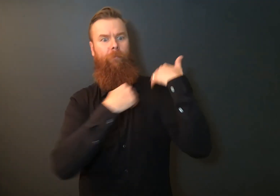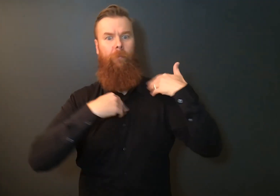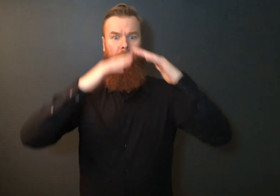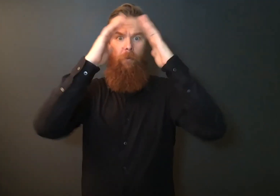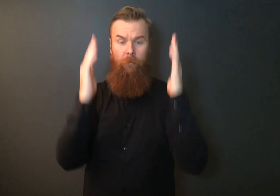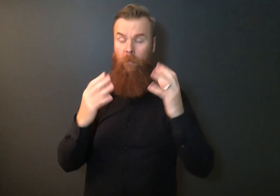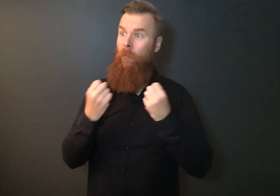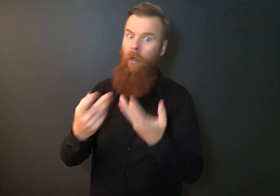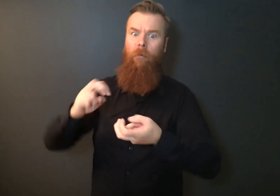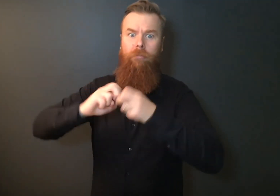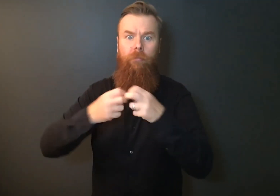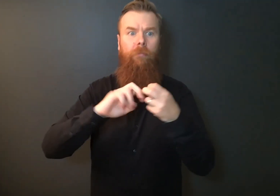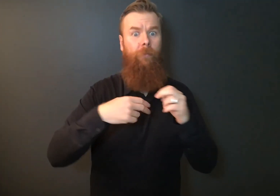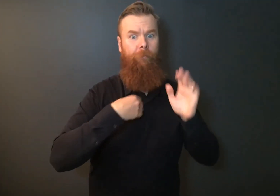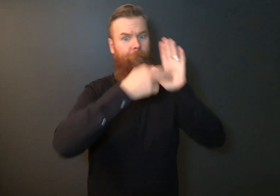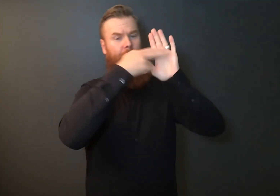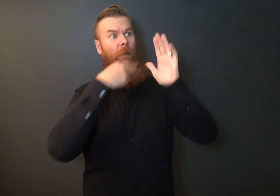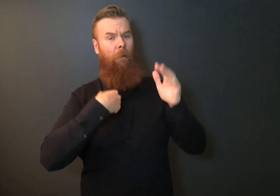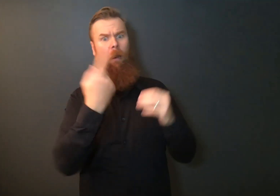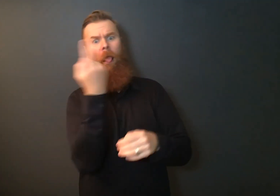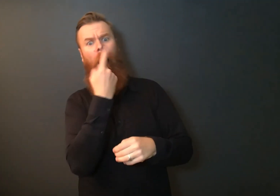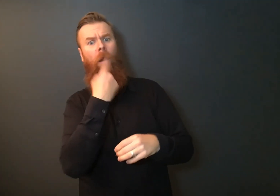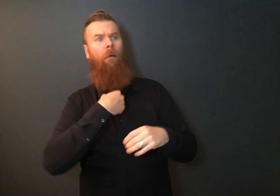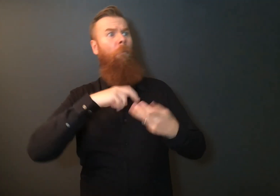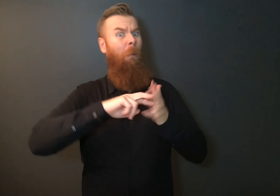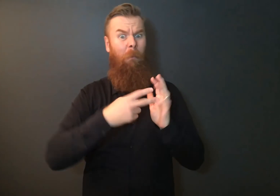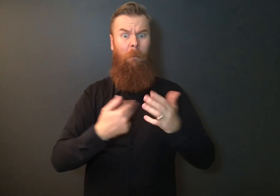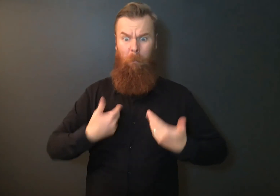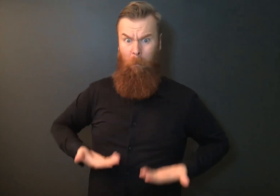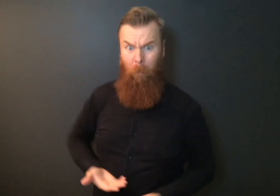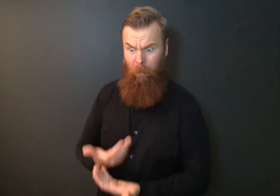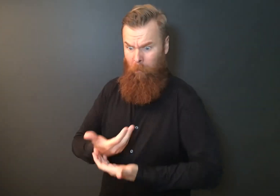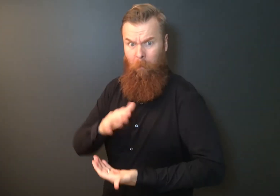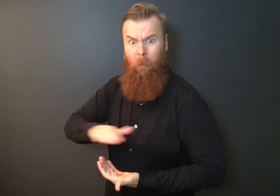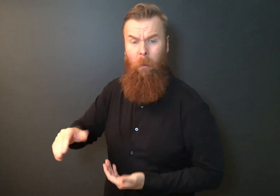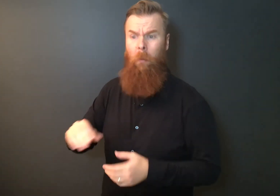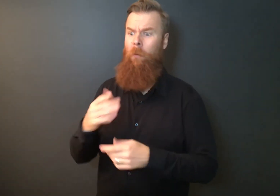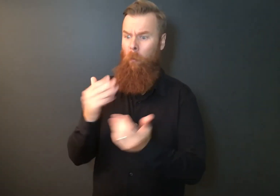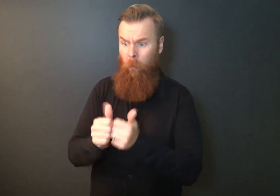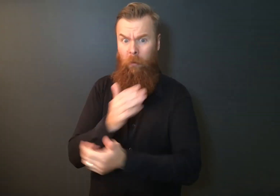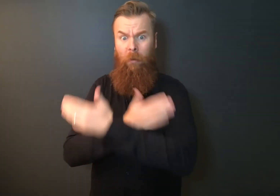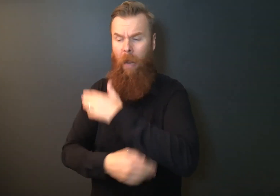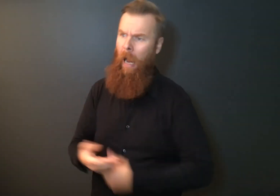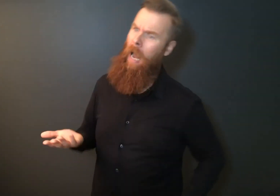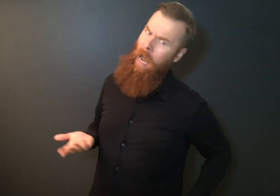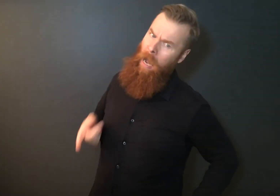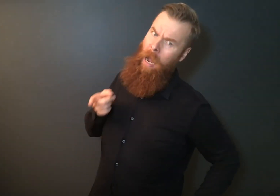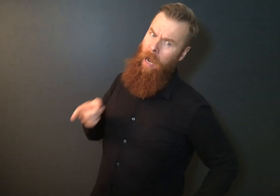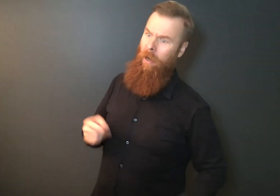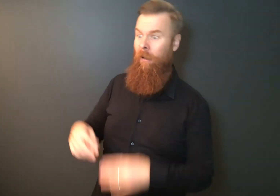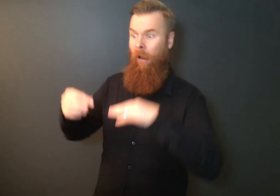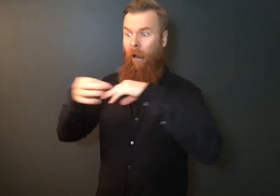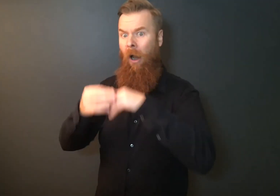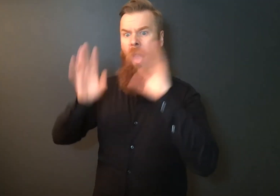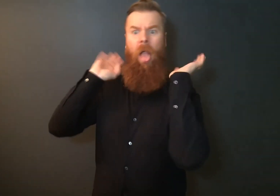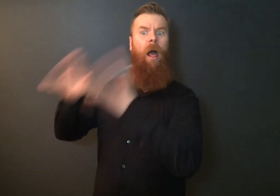on the mother for having a child with a disability, which is often why the husband's left in the first place. So I just think when